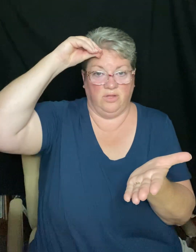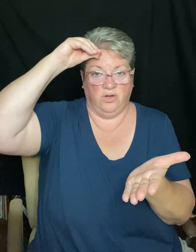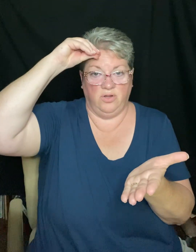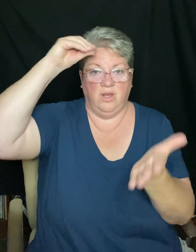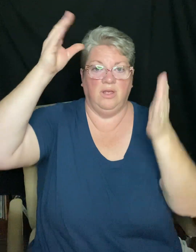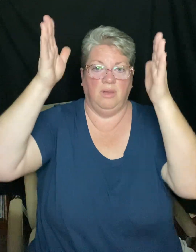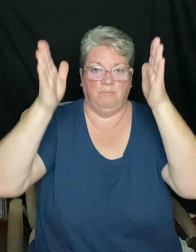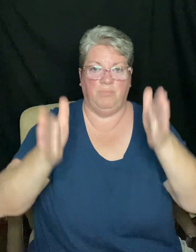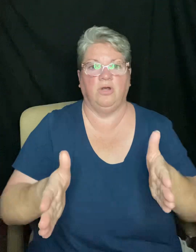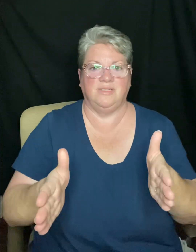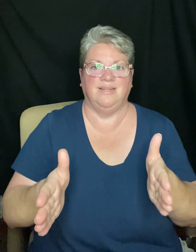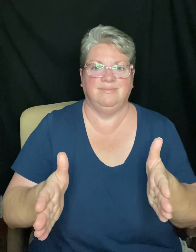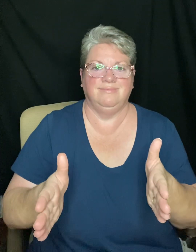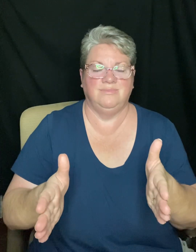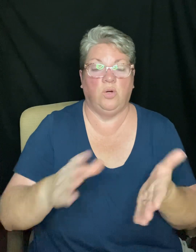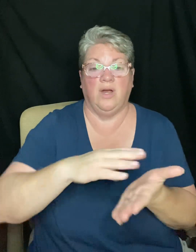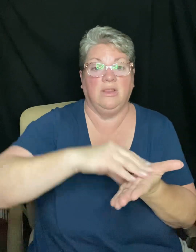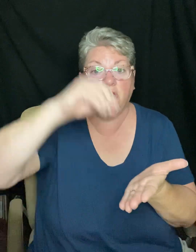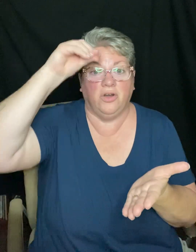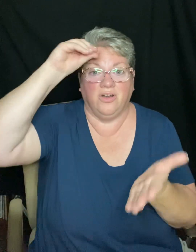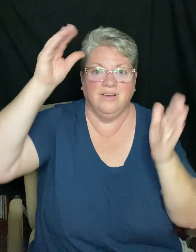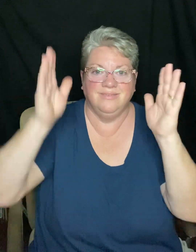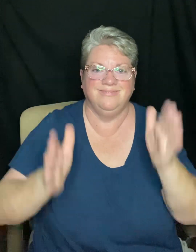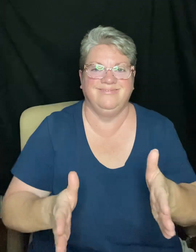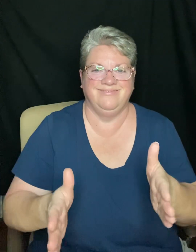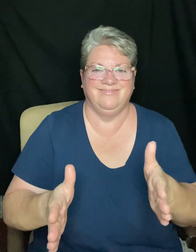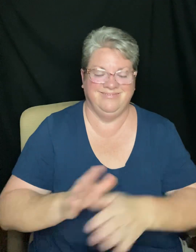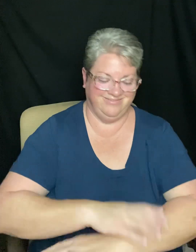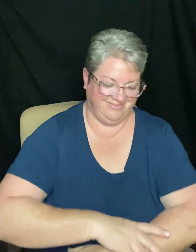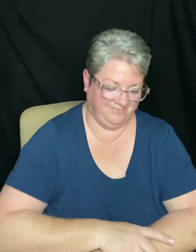learn person or a learner.